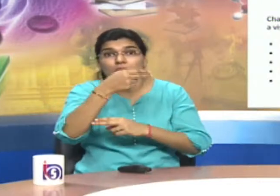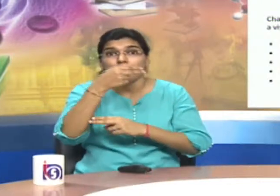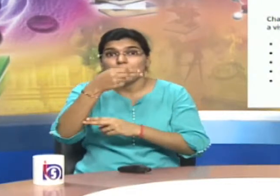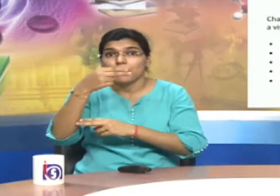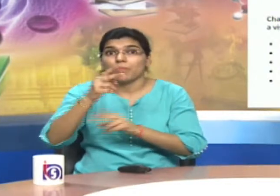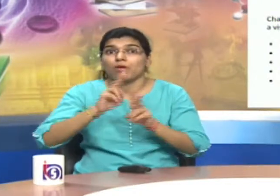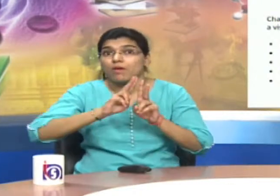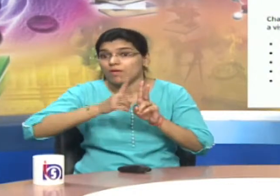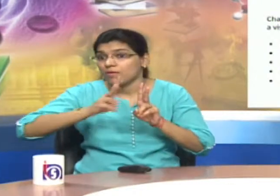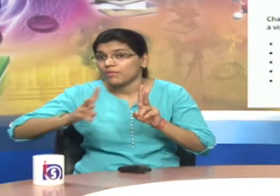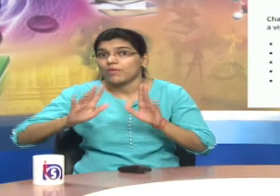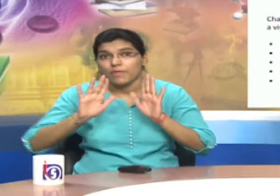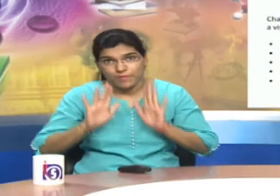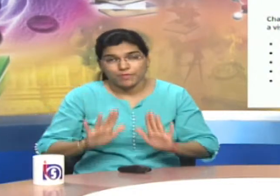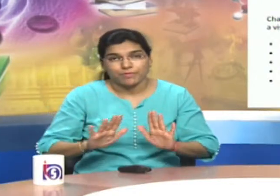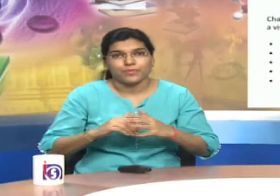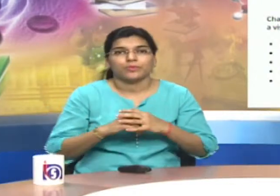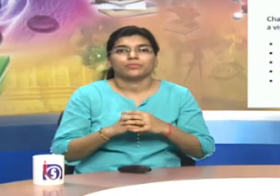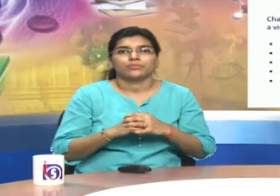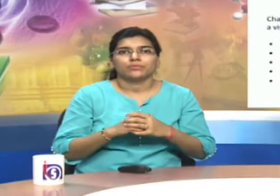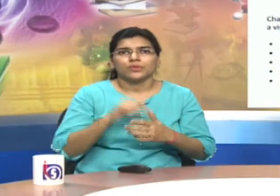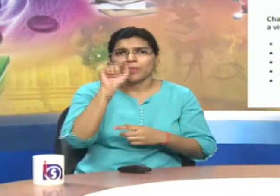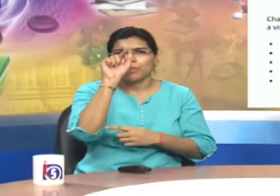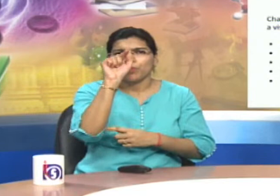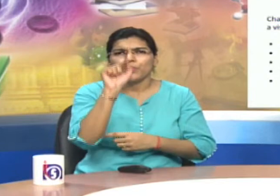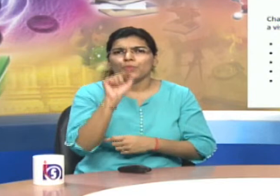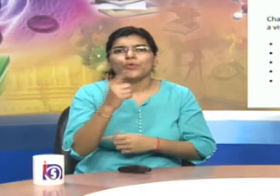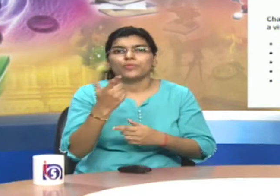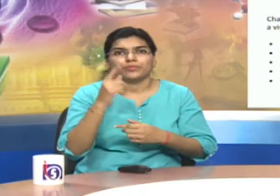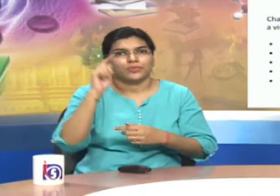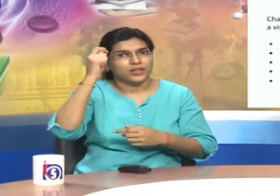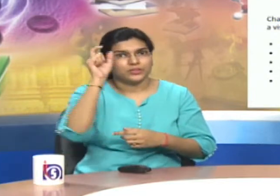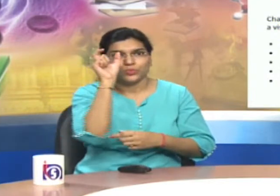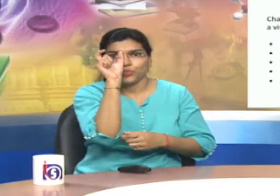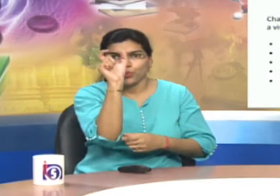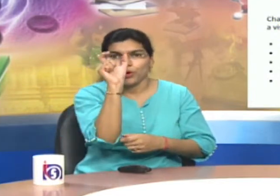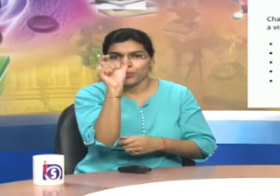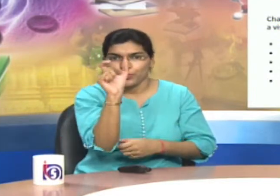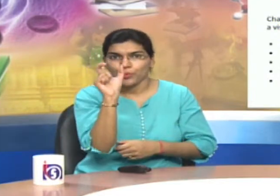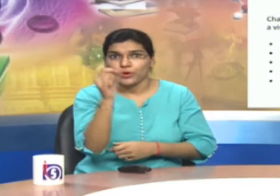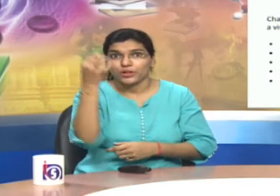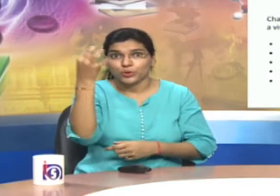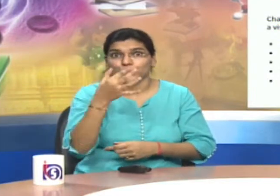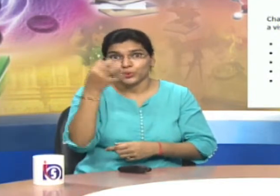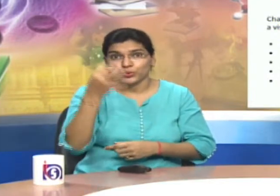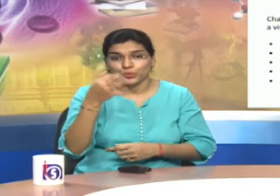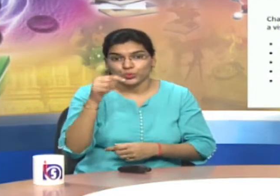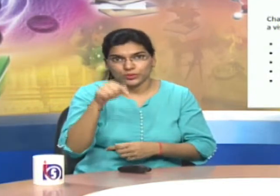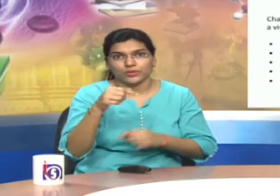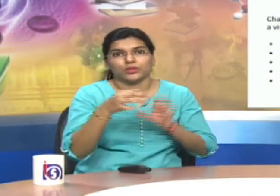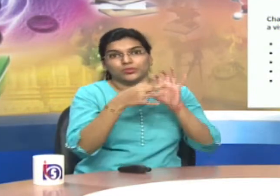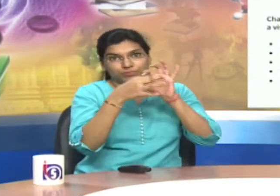Charts are really different types, and they allows you to present data